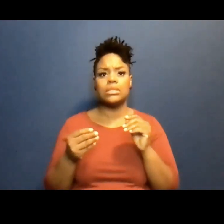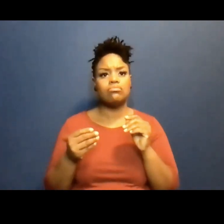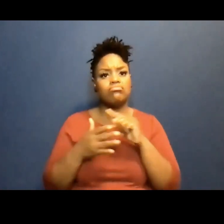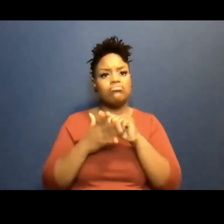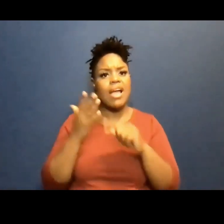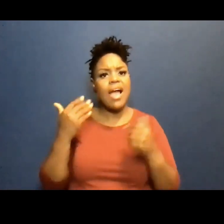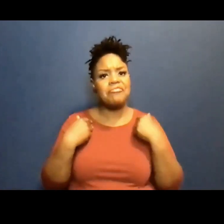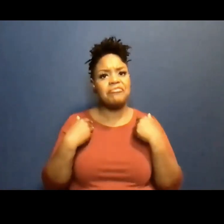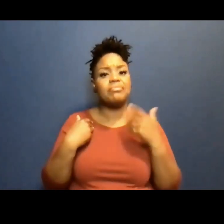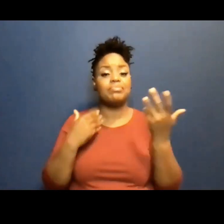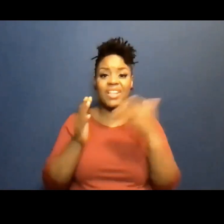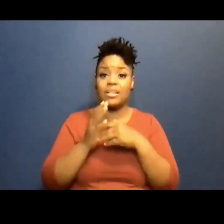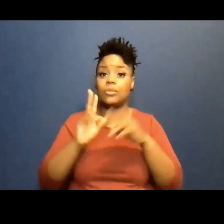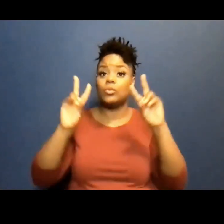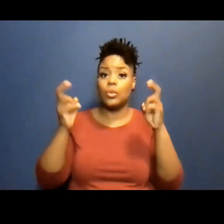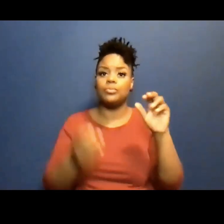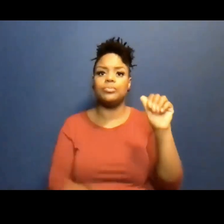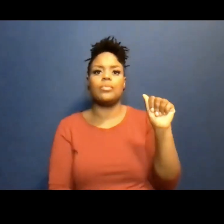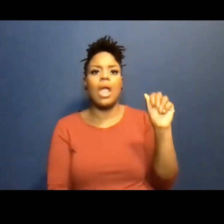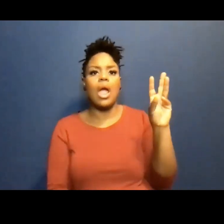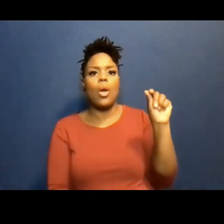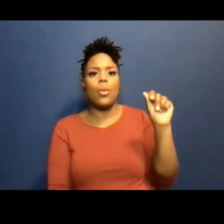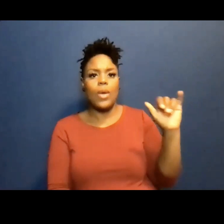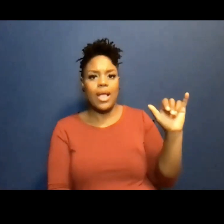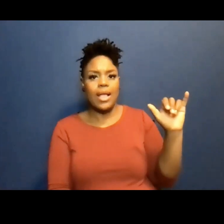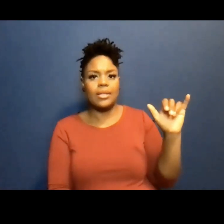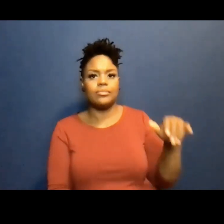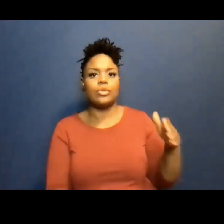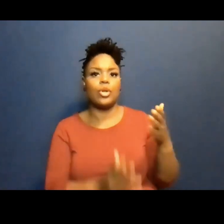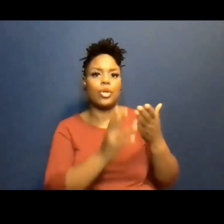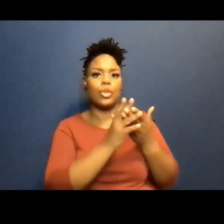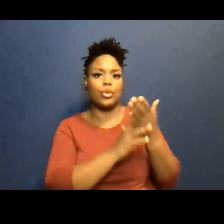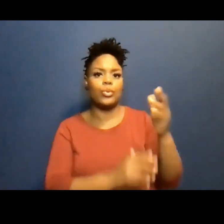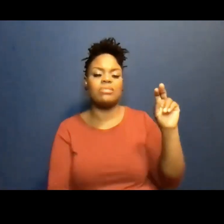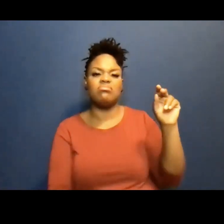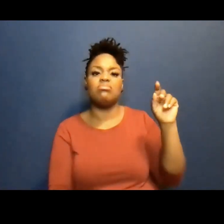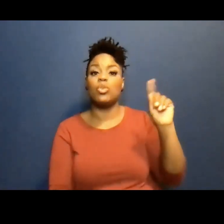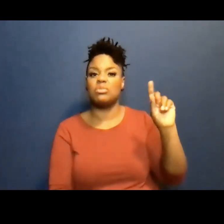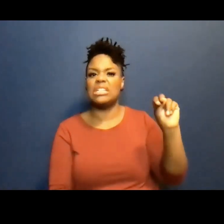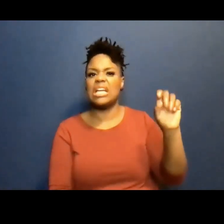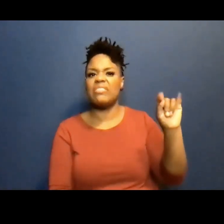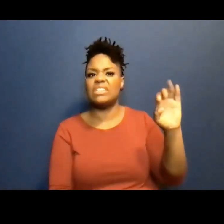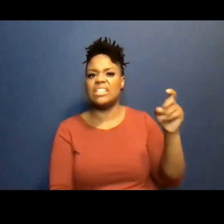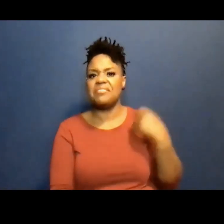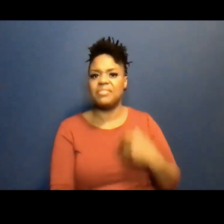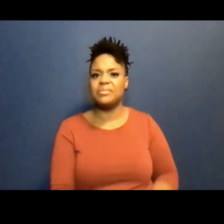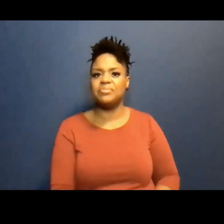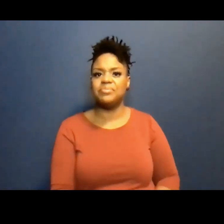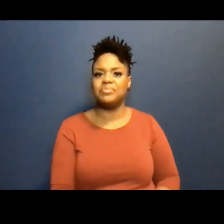Netflix. So thanks for asking, Dave. Awesome. Thanks, Alice. How about you, Ray?